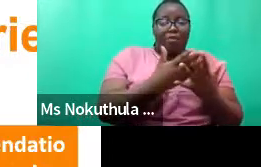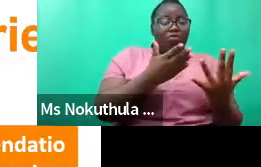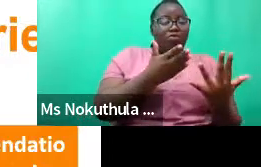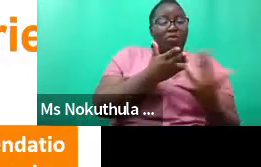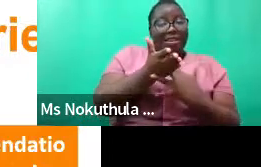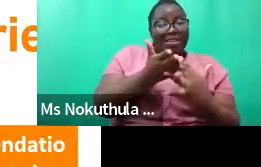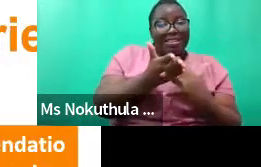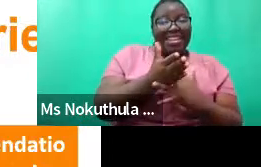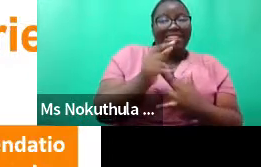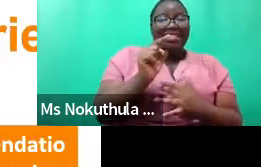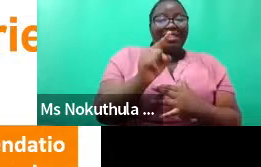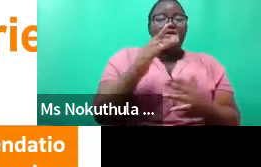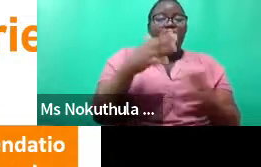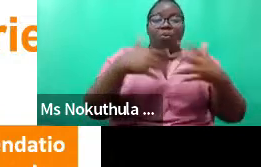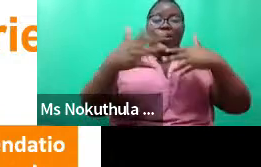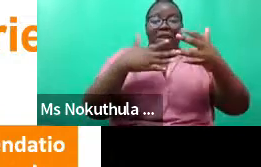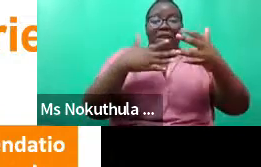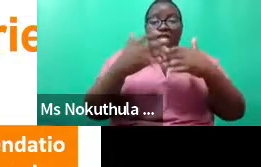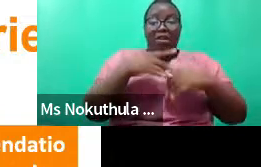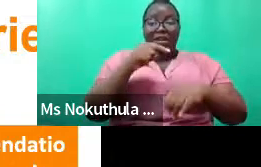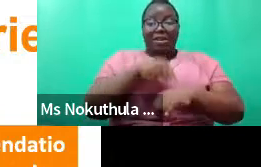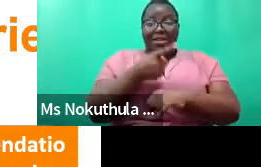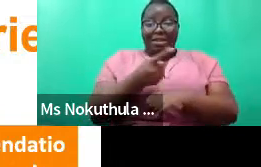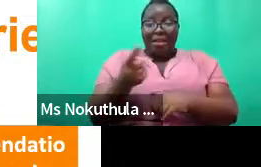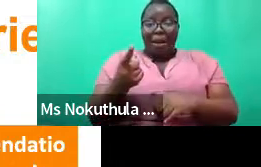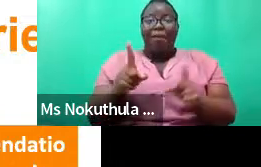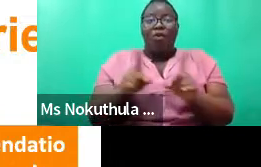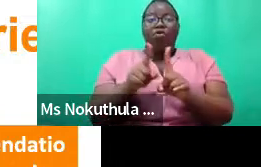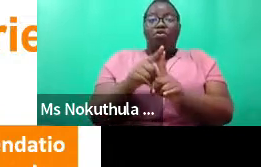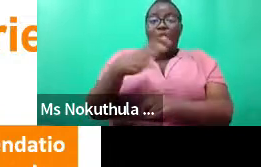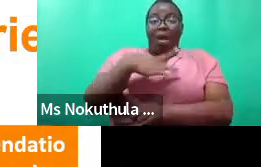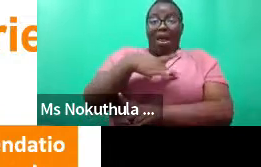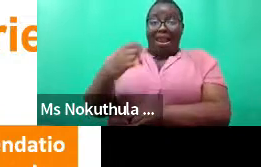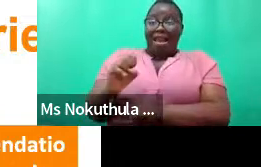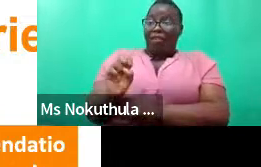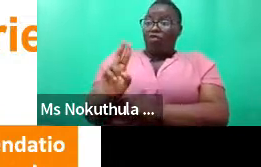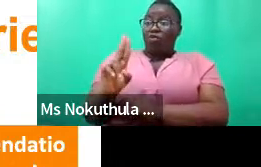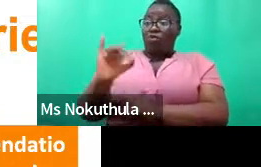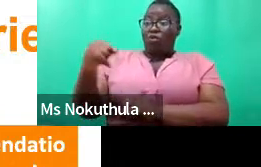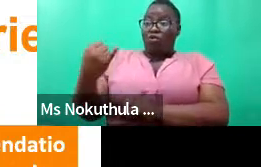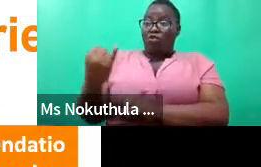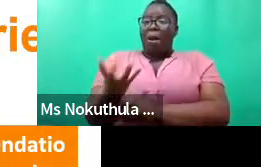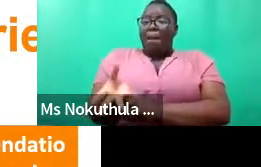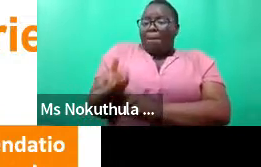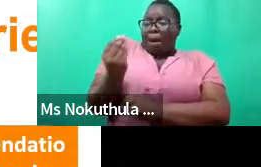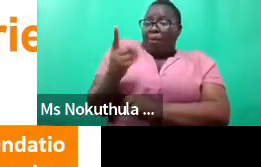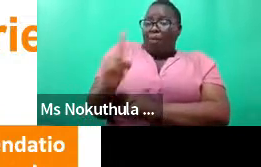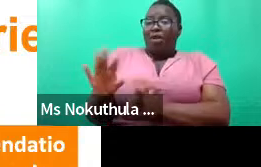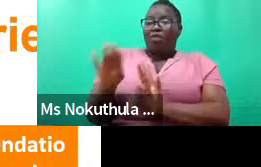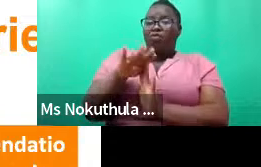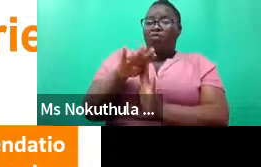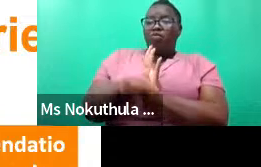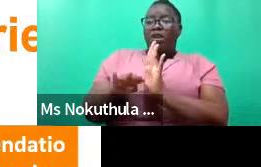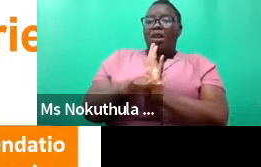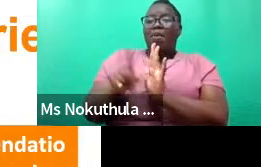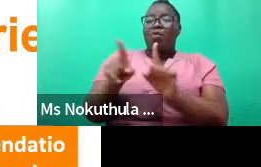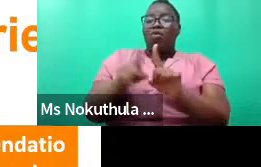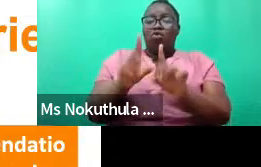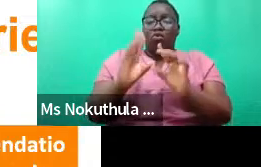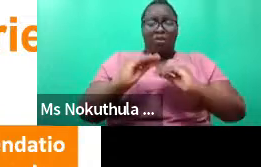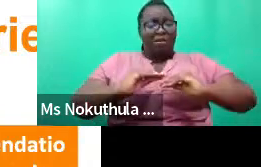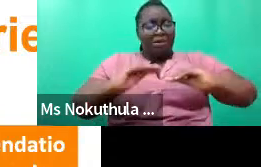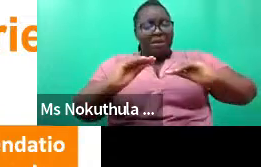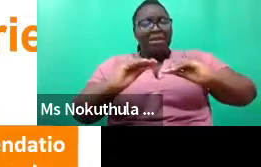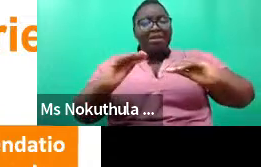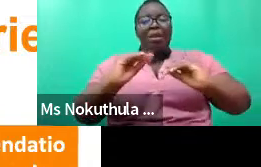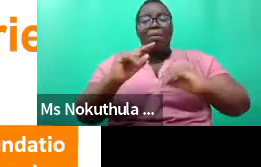they need them. And they also share that they would like UJ to put the program that aims to teach them about technology, as some of them are still